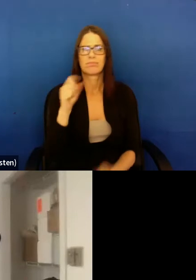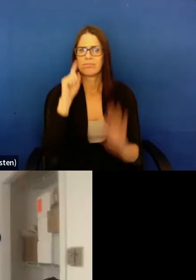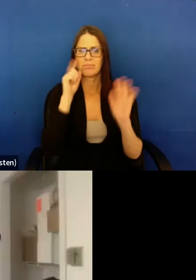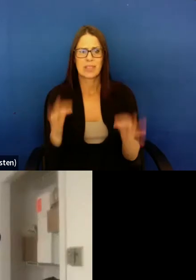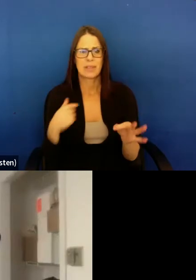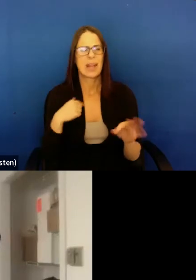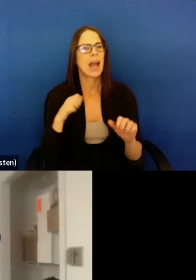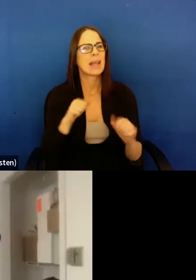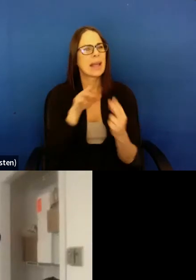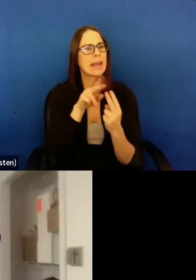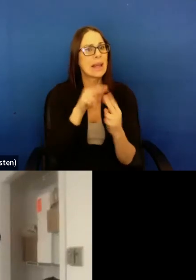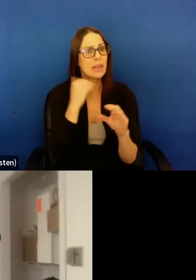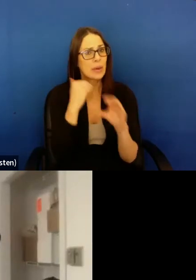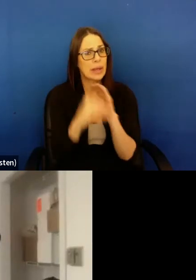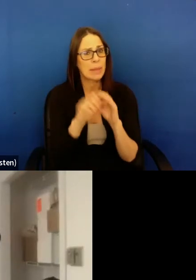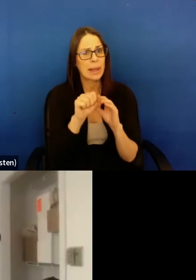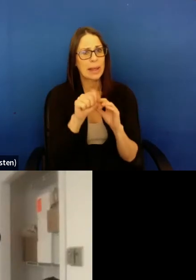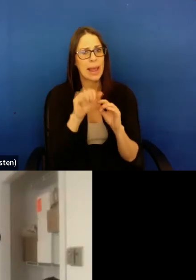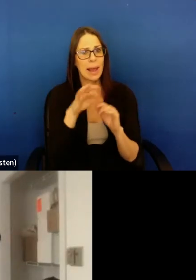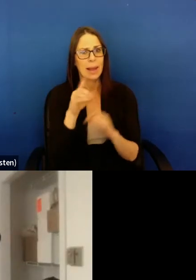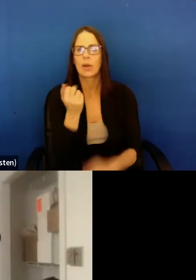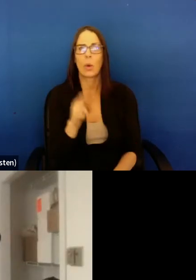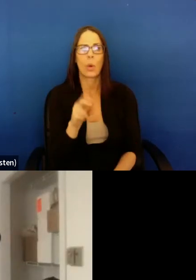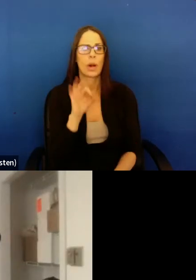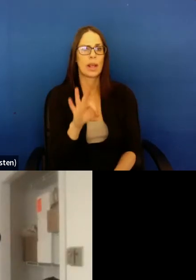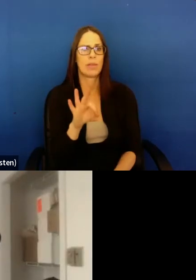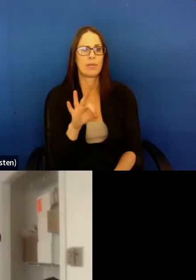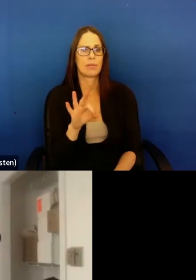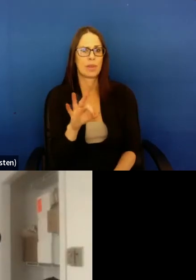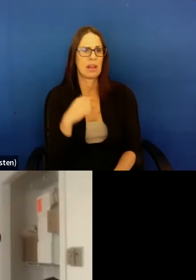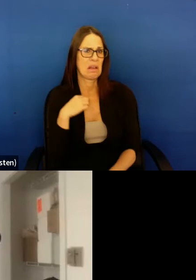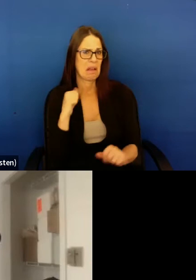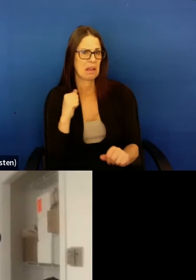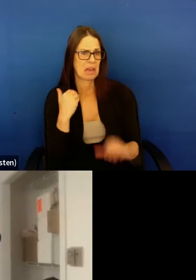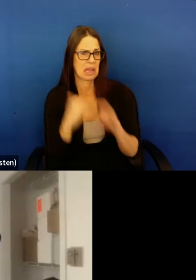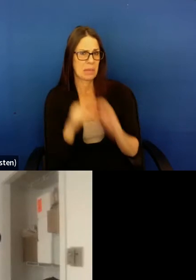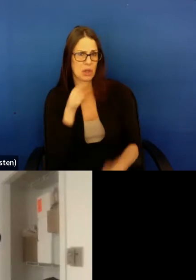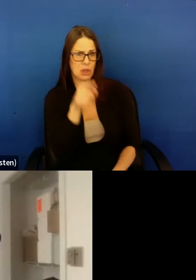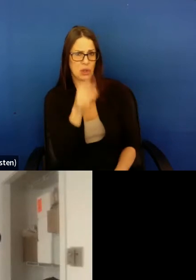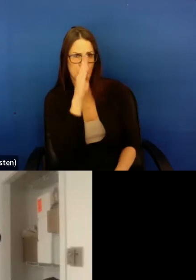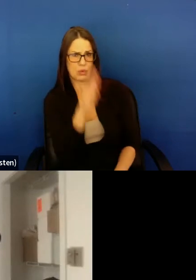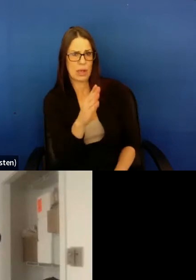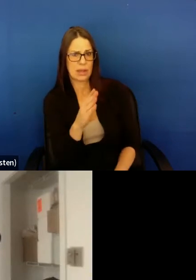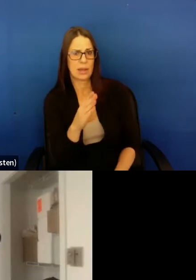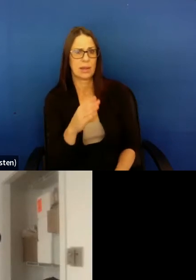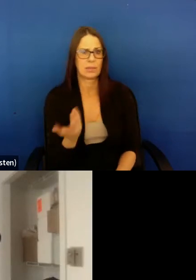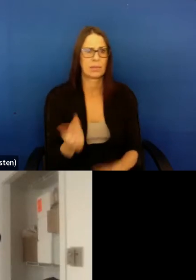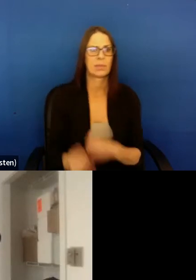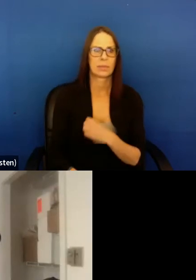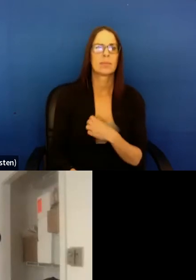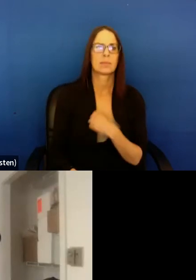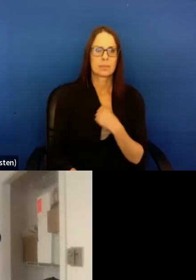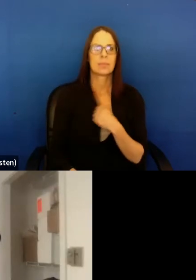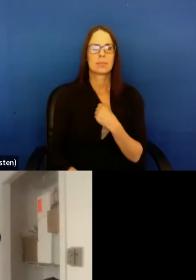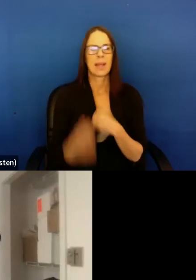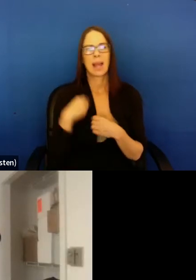can either email Allied, or if you have your email, I can also email you and give you my contact info. That's